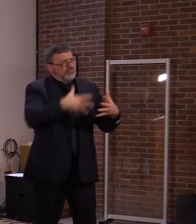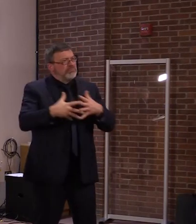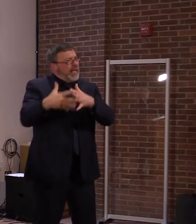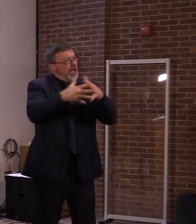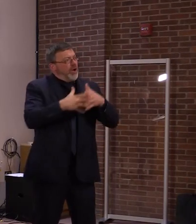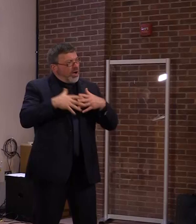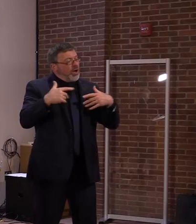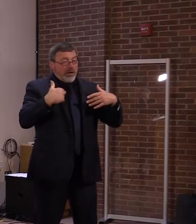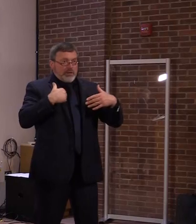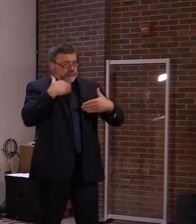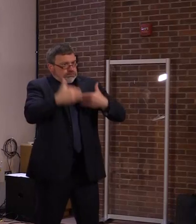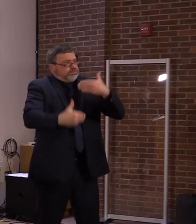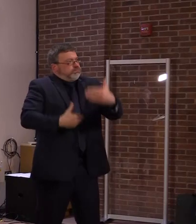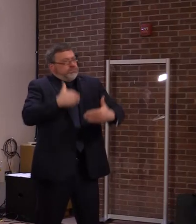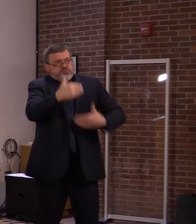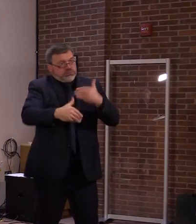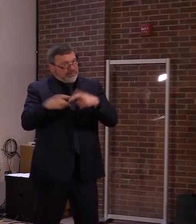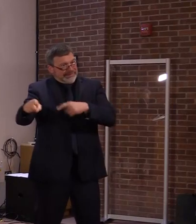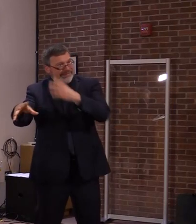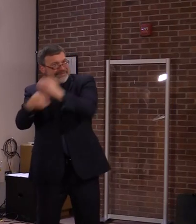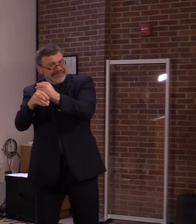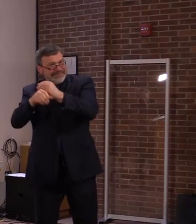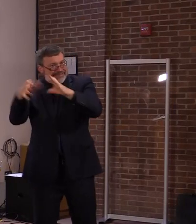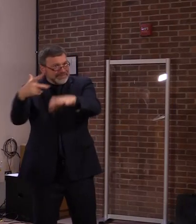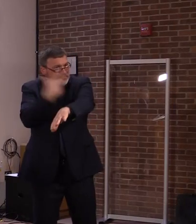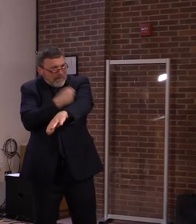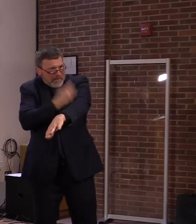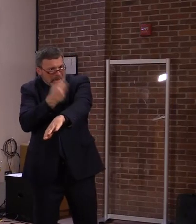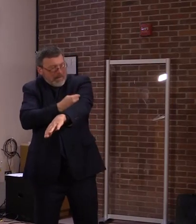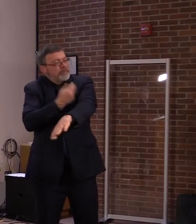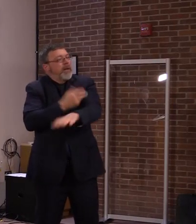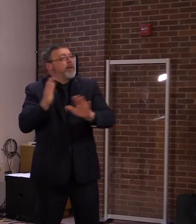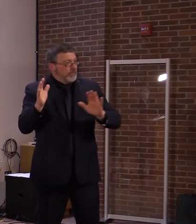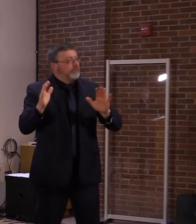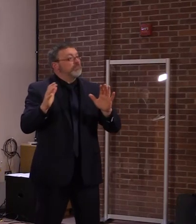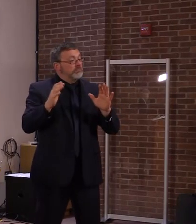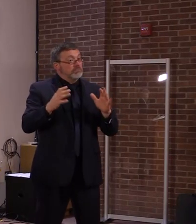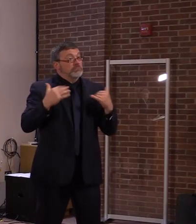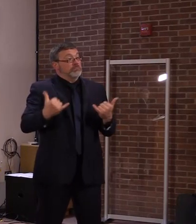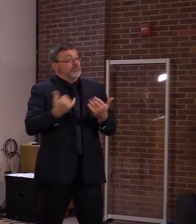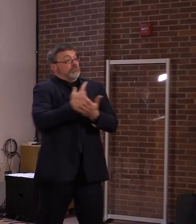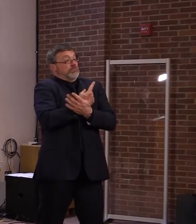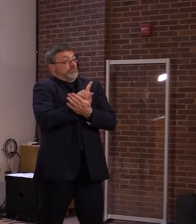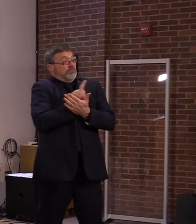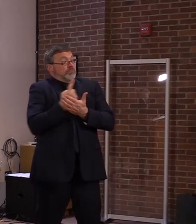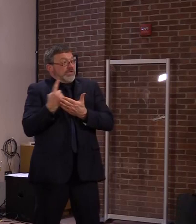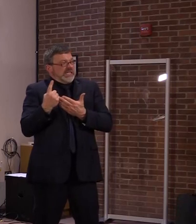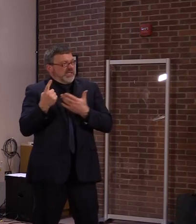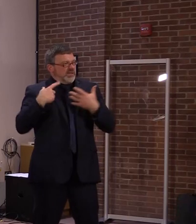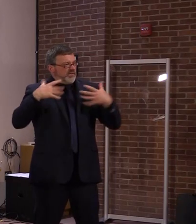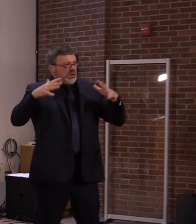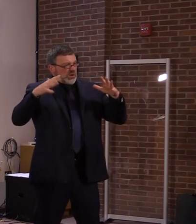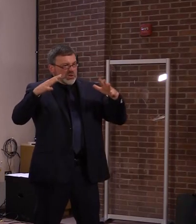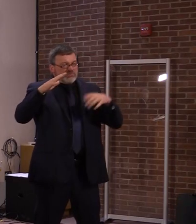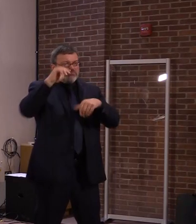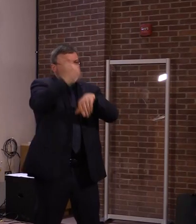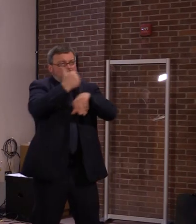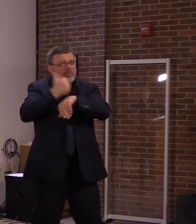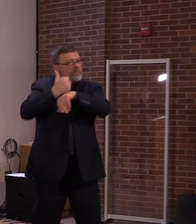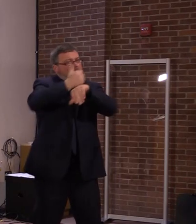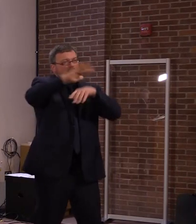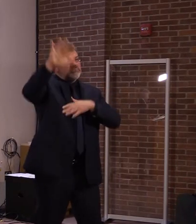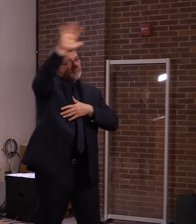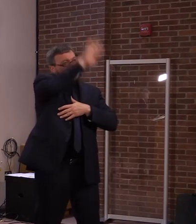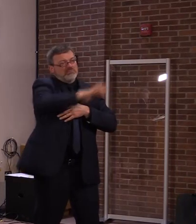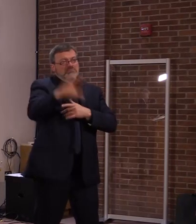in our booster administration. And just this week alone, we have more than 100 clinics throughout the state for both vaccines